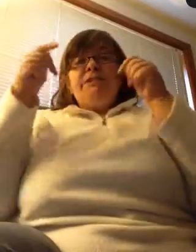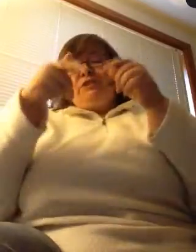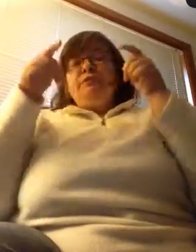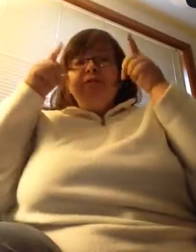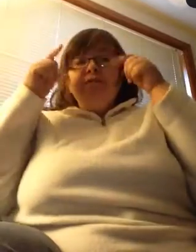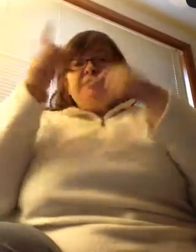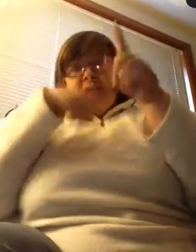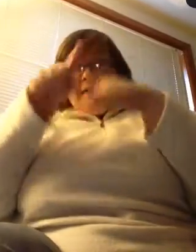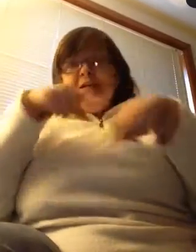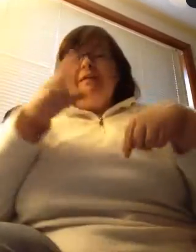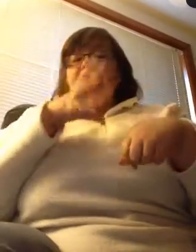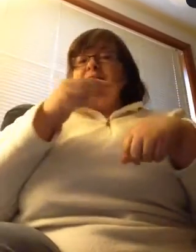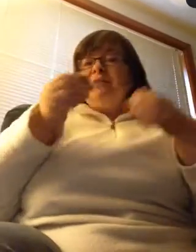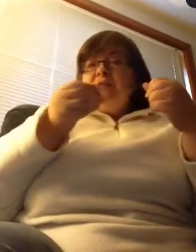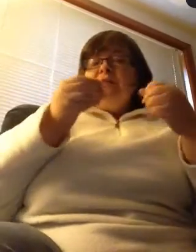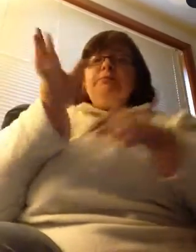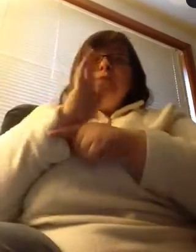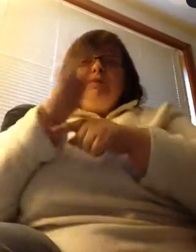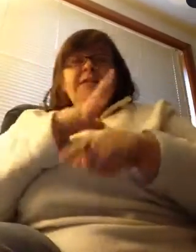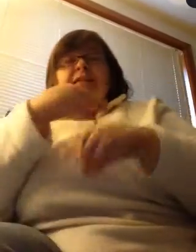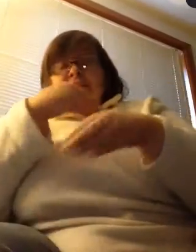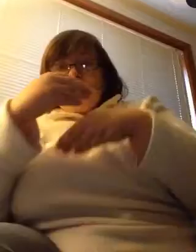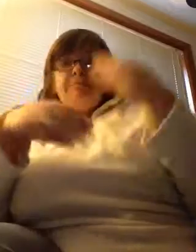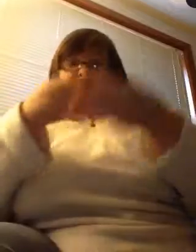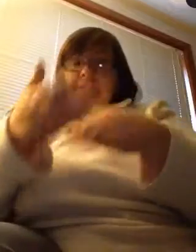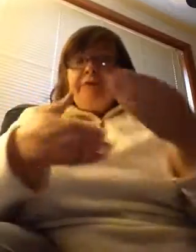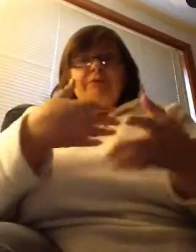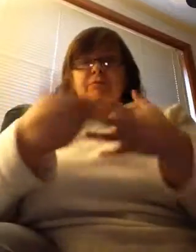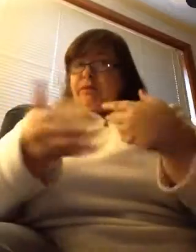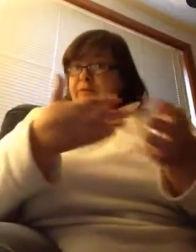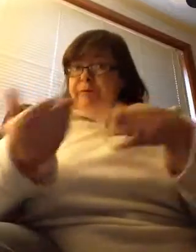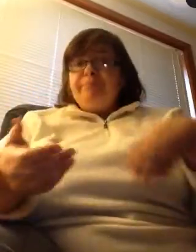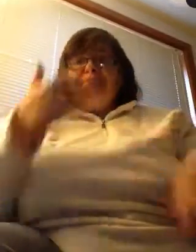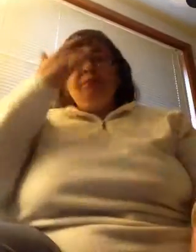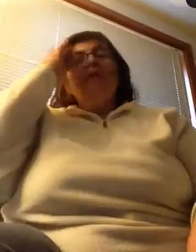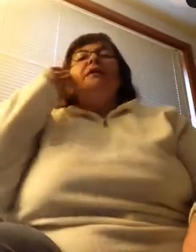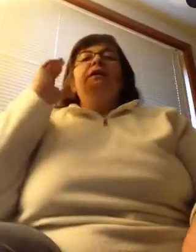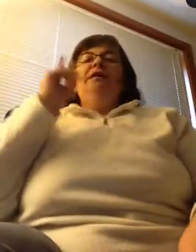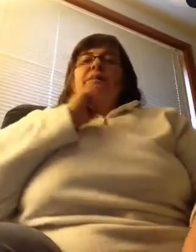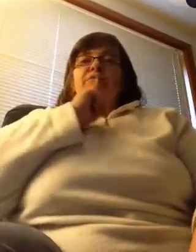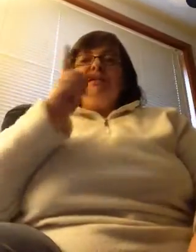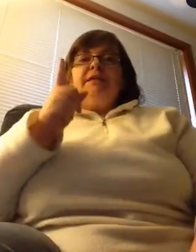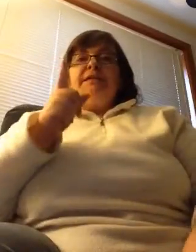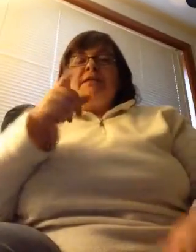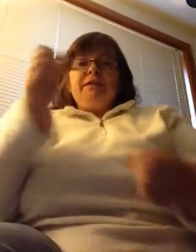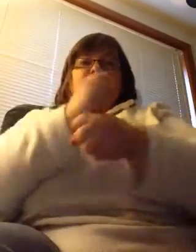watch signing and movies and etc. and whatever, it really